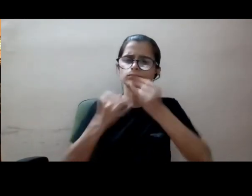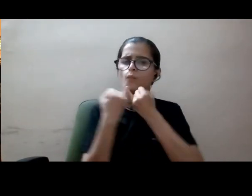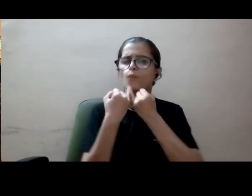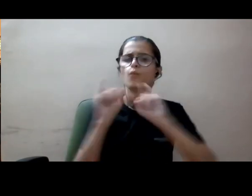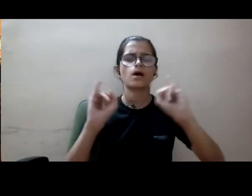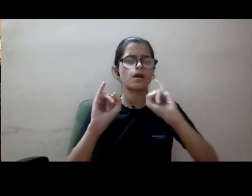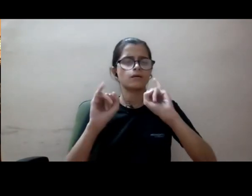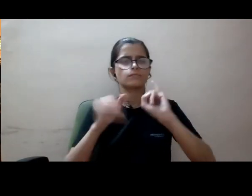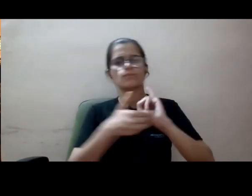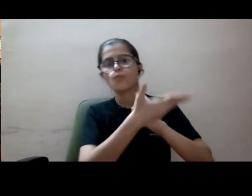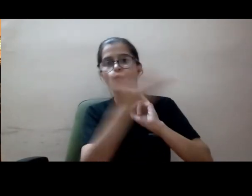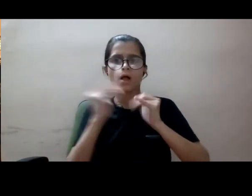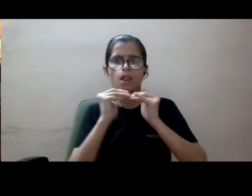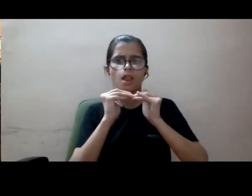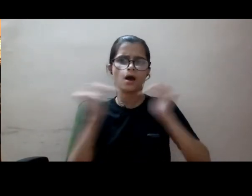for everyone?